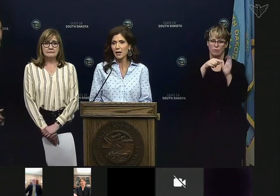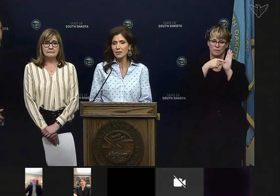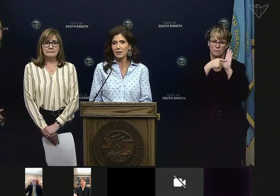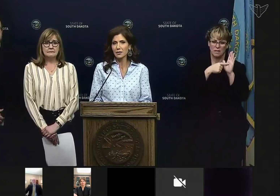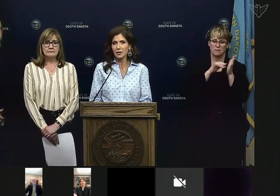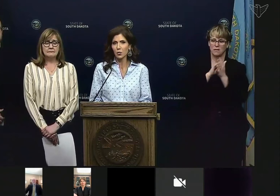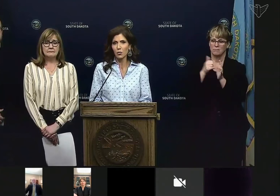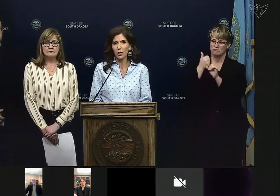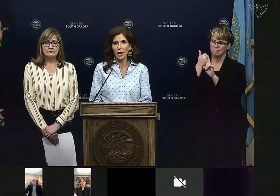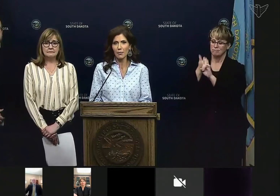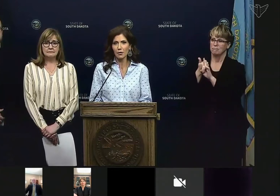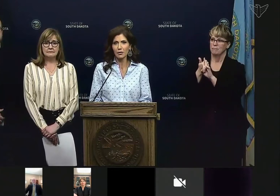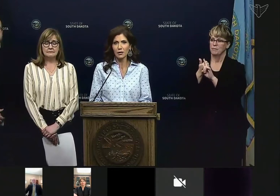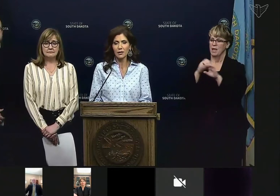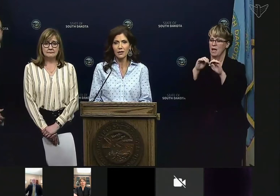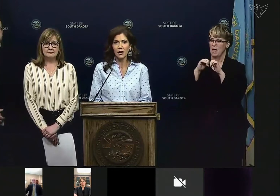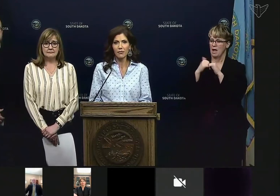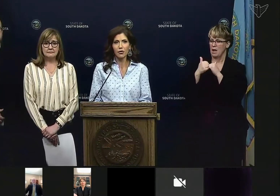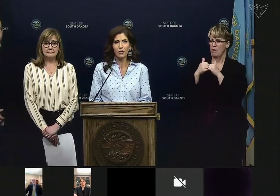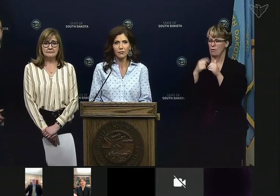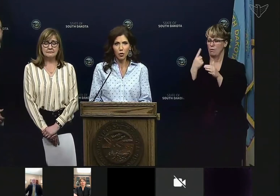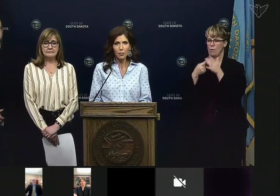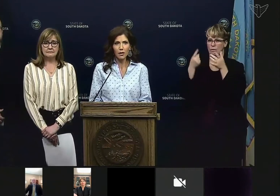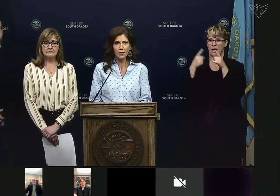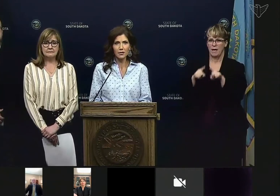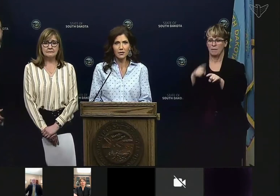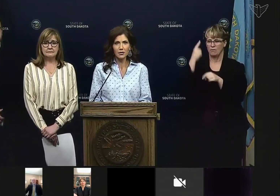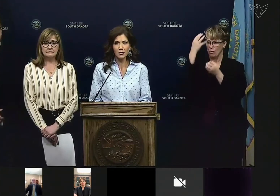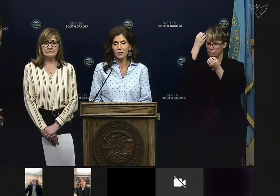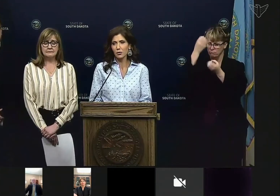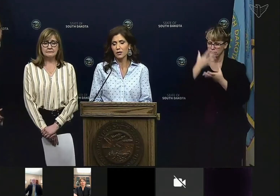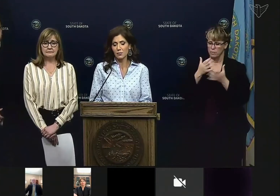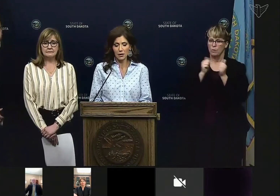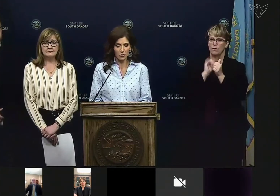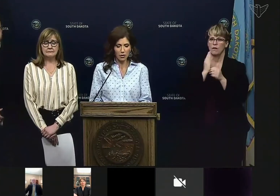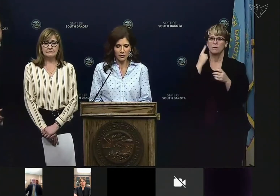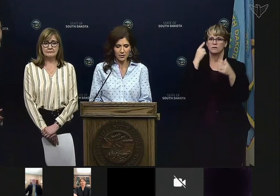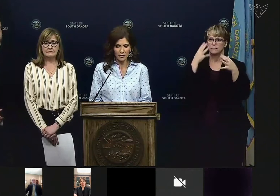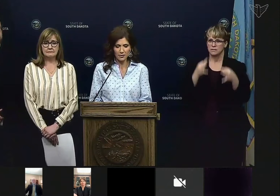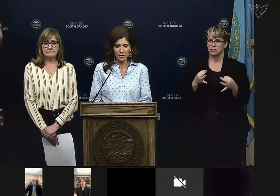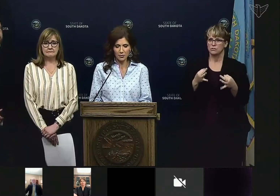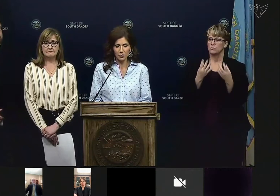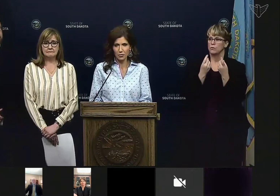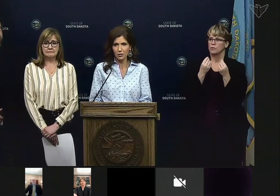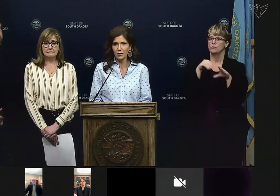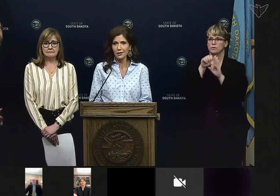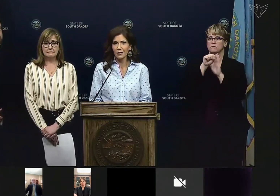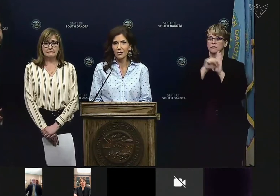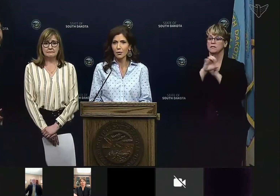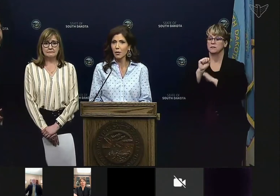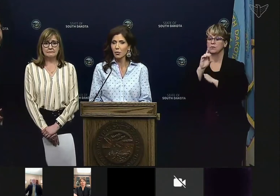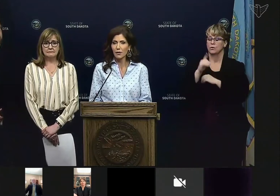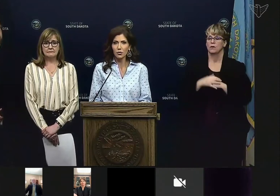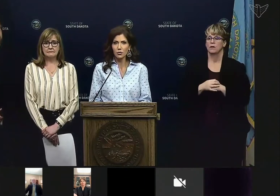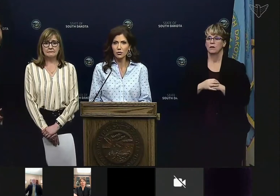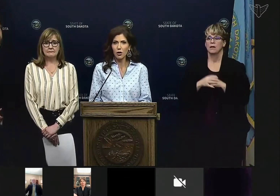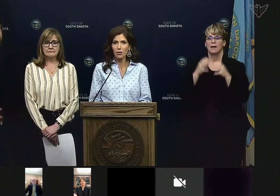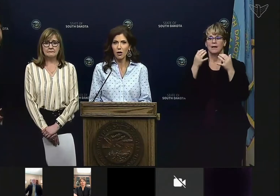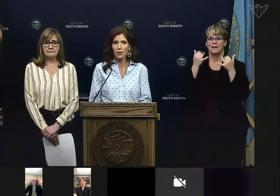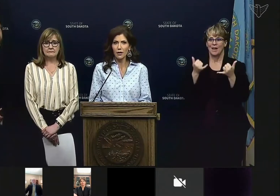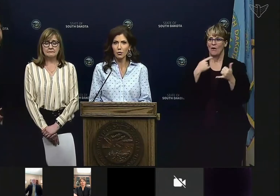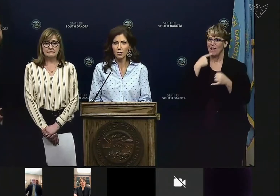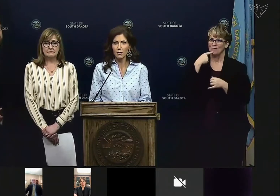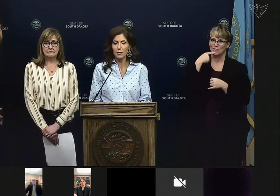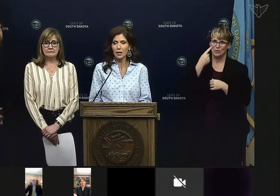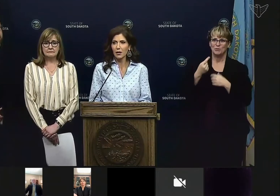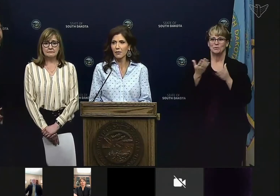that impacts it and what will happen for informing us on decisions that we need to make across the state of South Dakota. Remember, I've told you